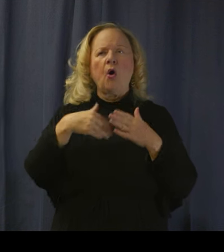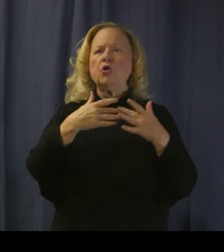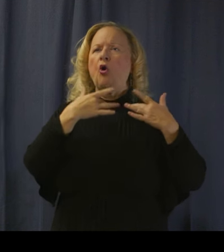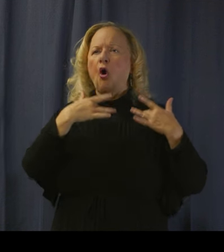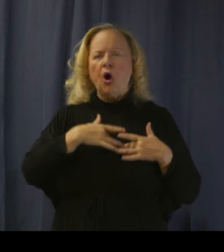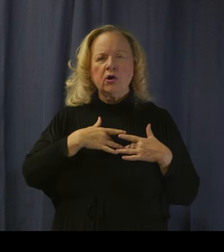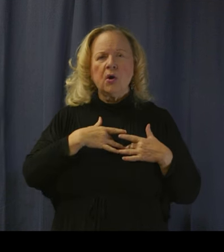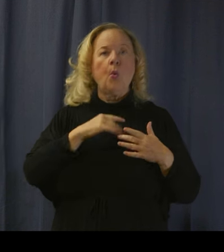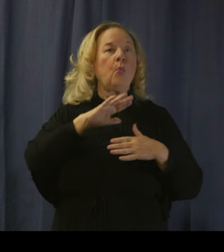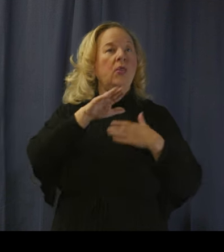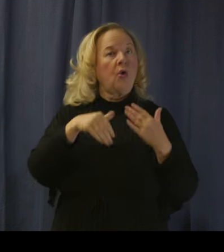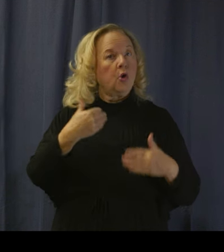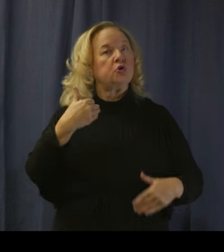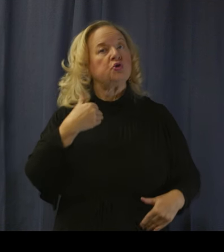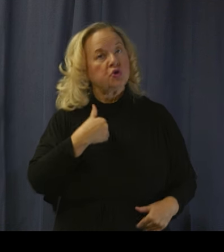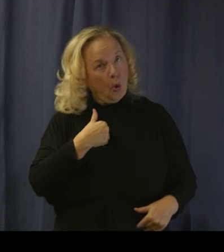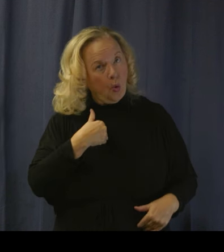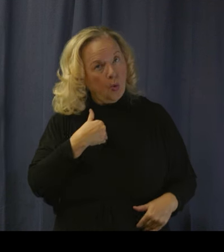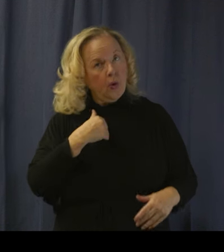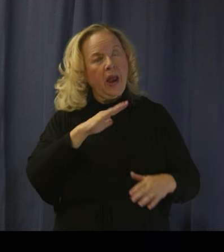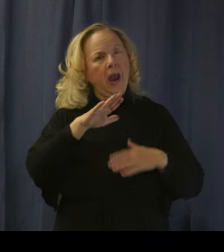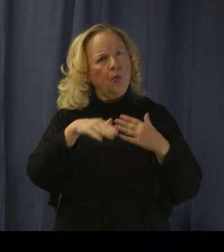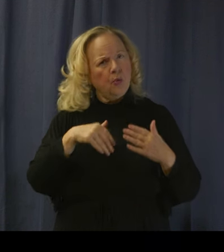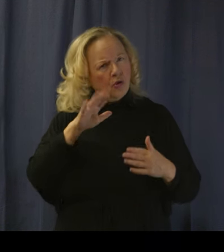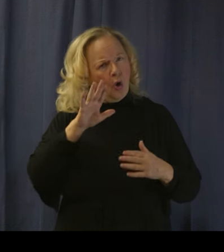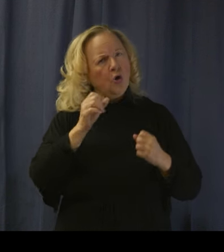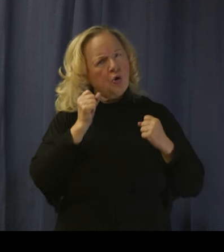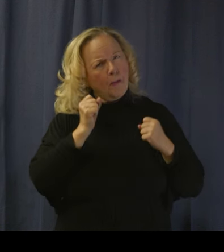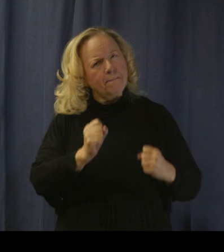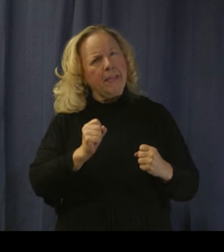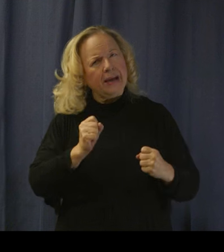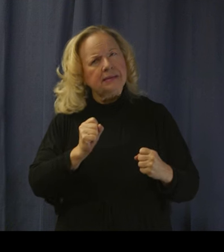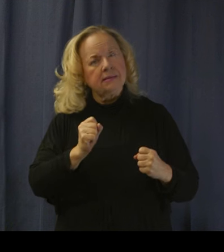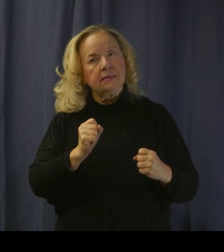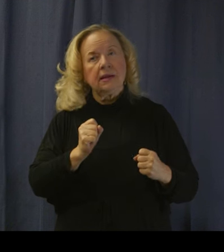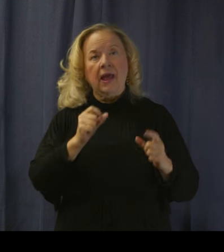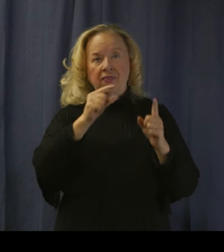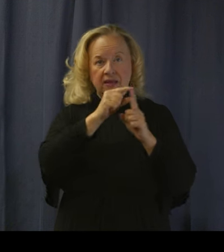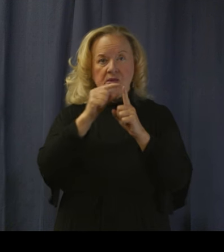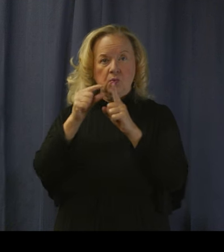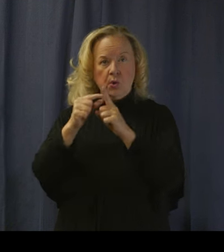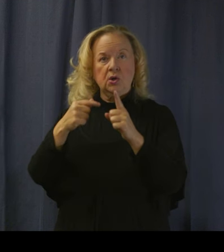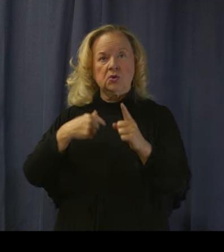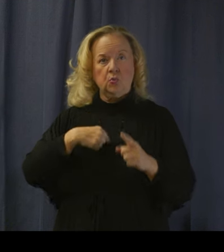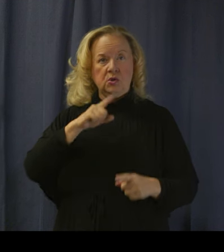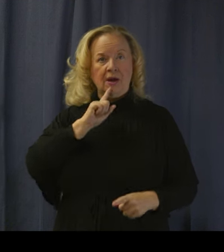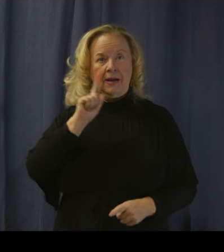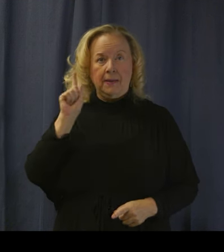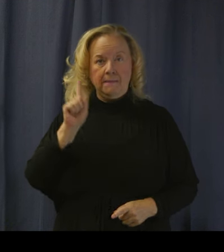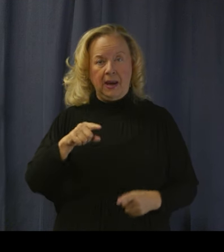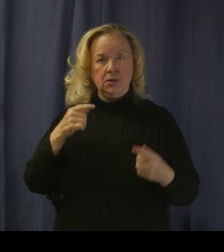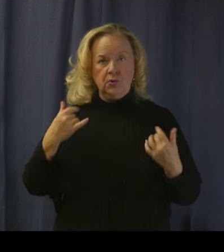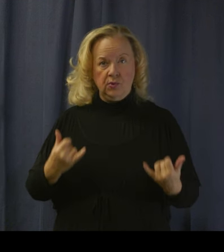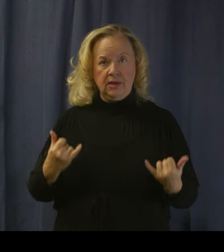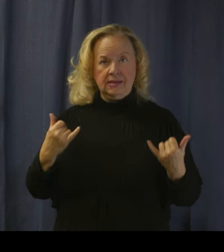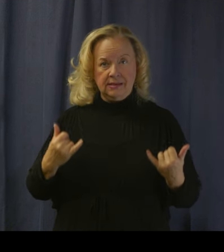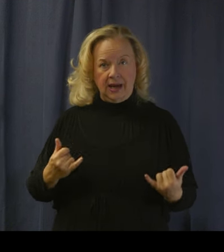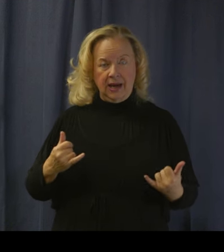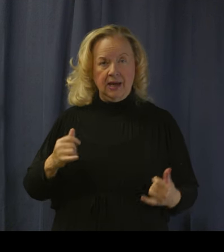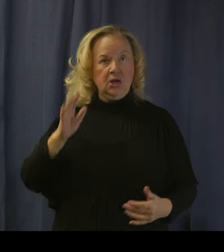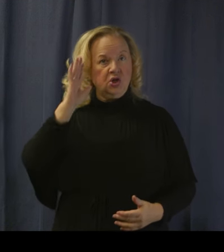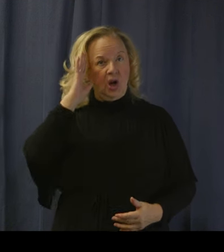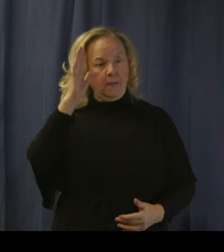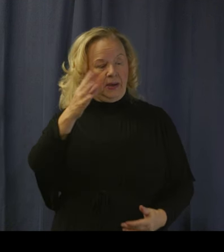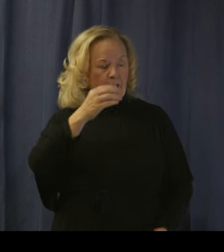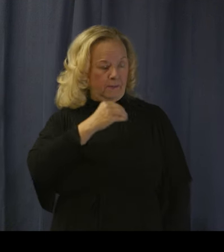all your soul, and with all your might. And these words which I command you this day shall be upon your